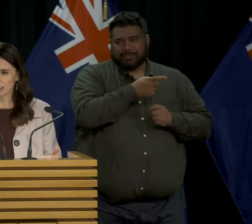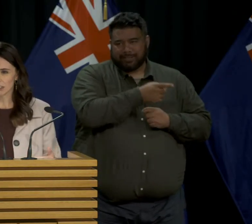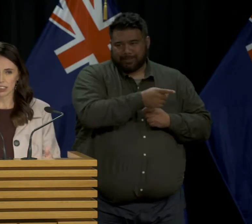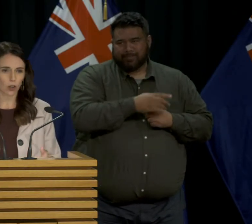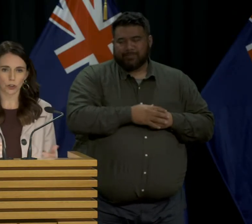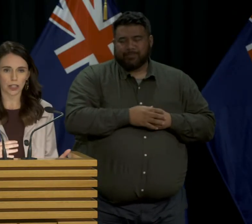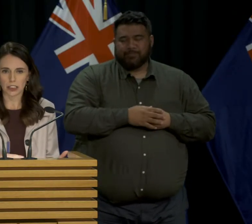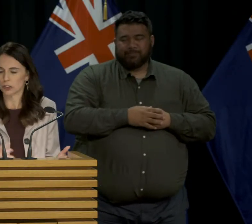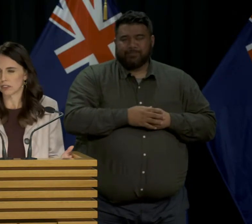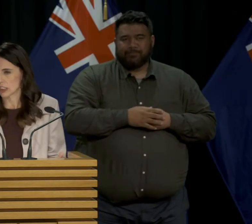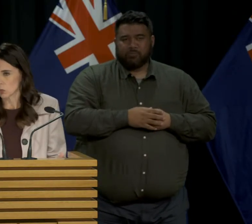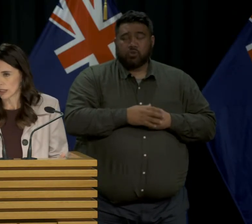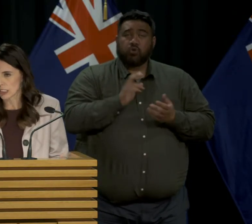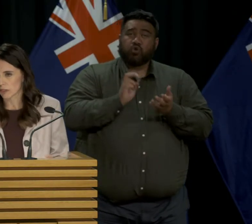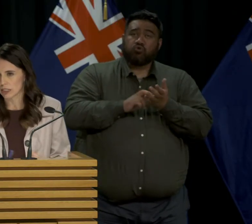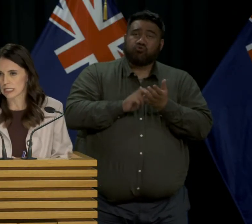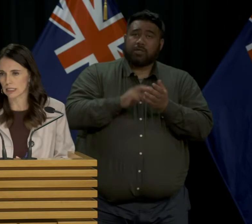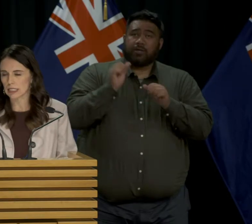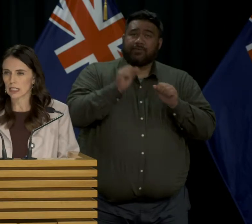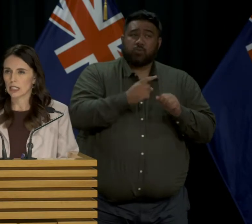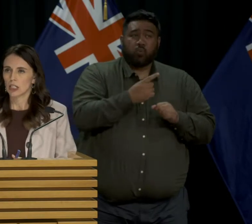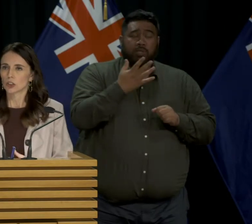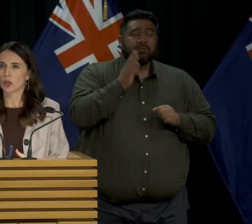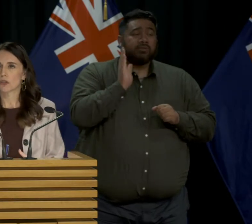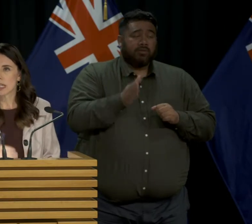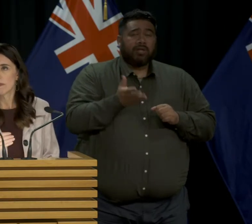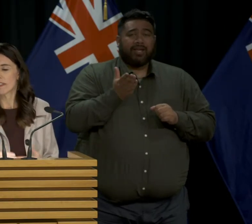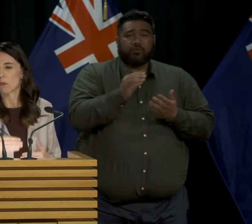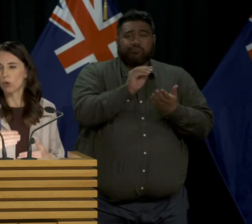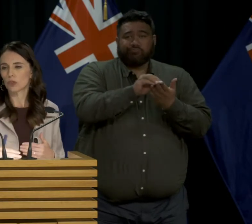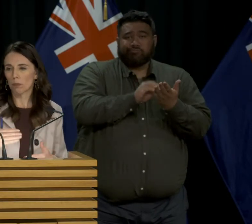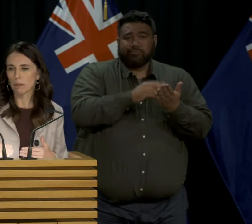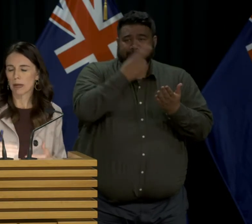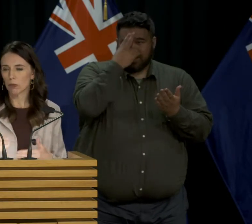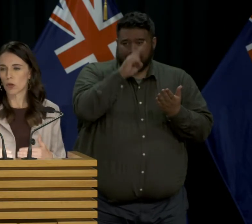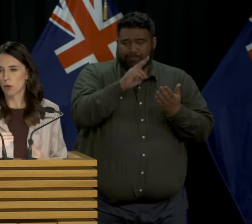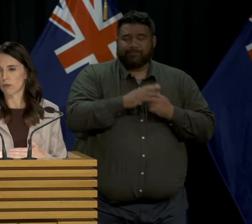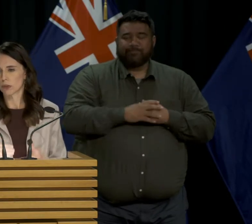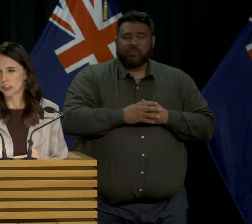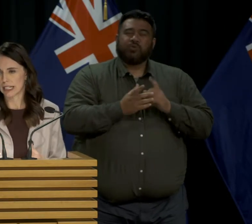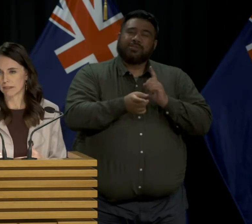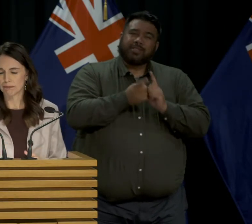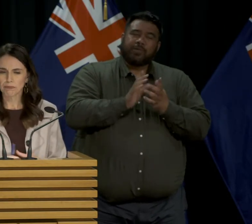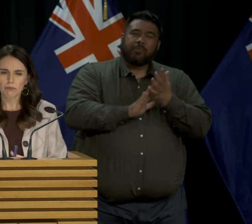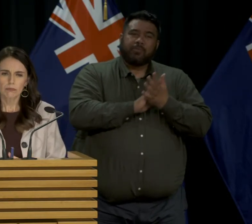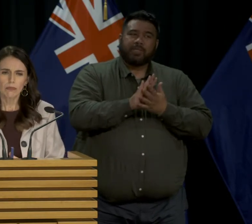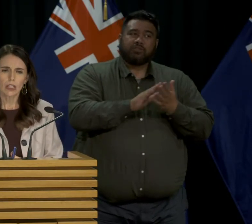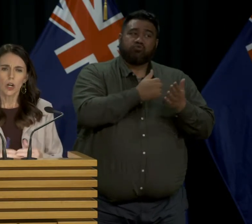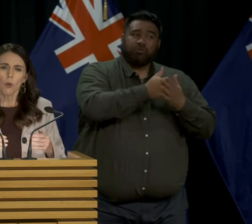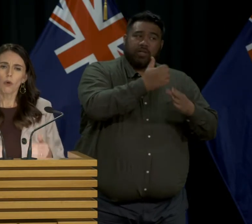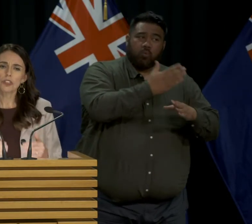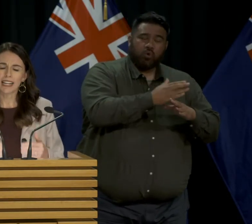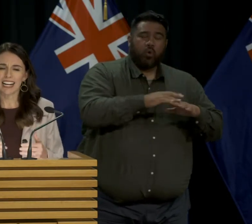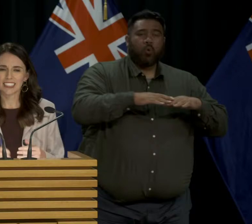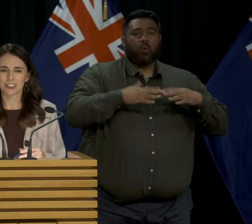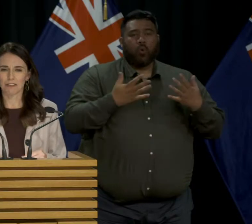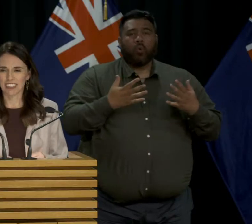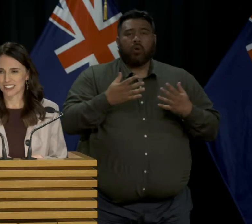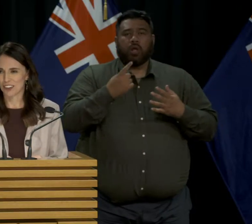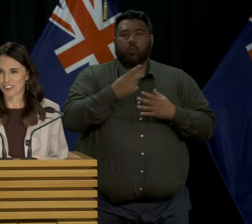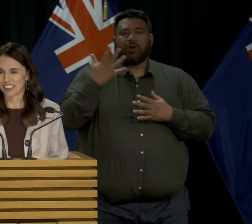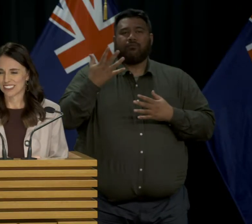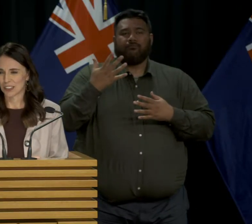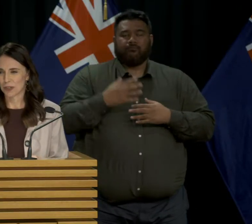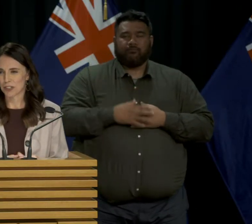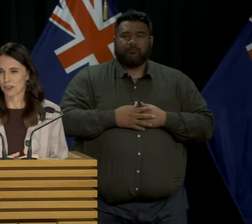and out, a contractor who visits once, for instance. So some of that will not be people who are routine. What's being asked of